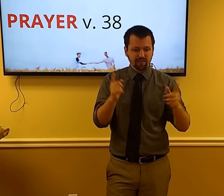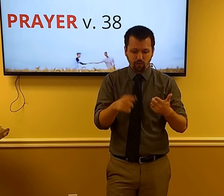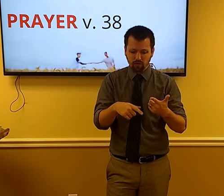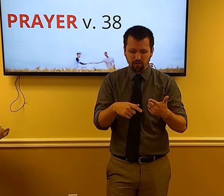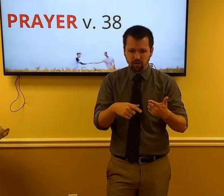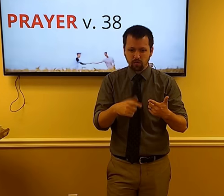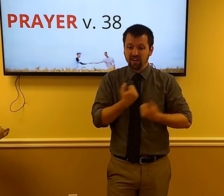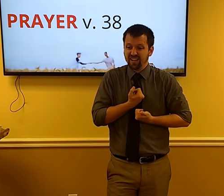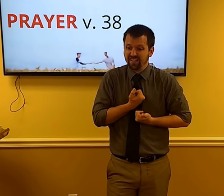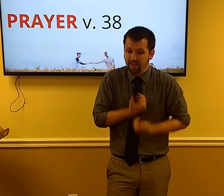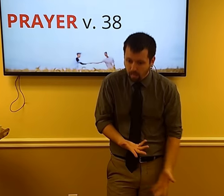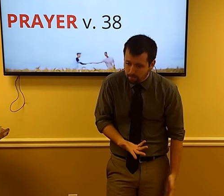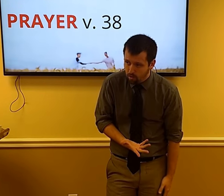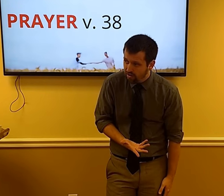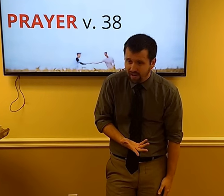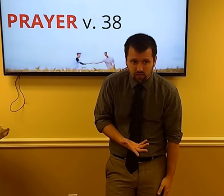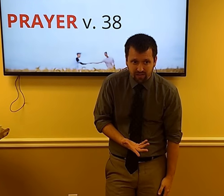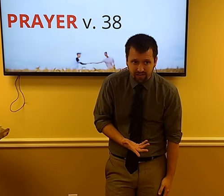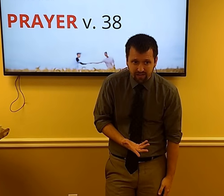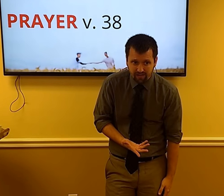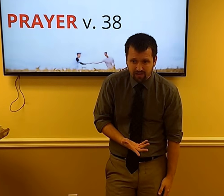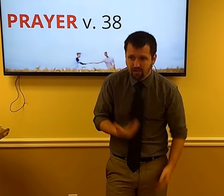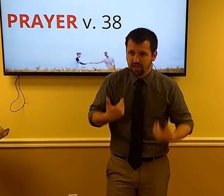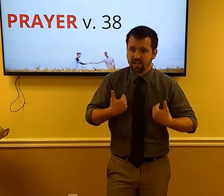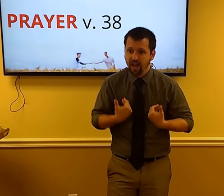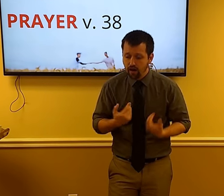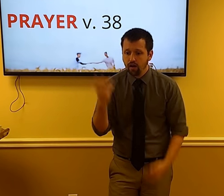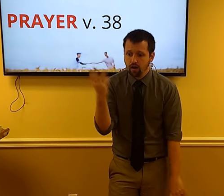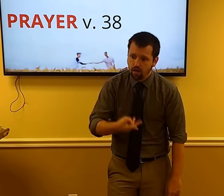successful. We're going to get burnt out. We get tired.